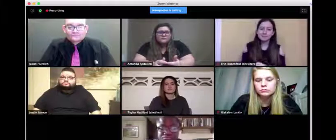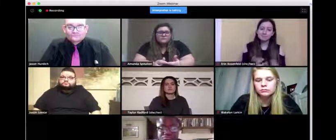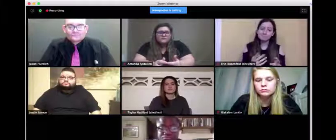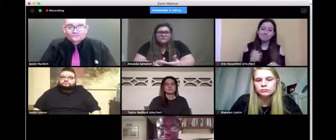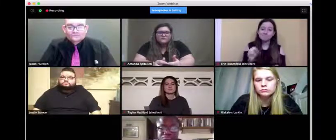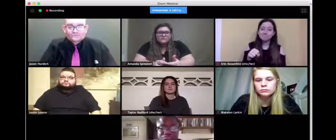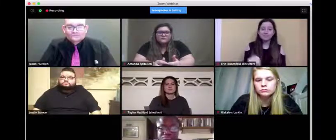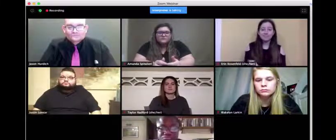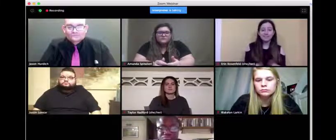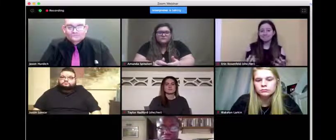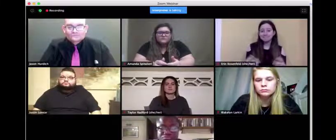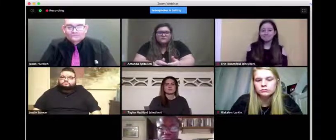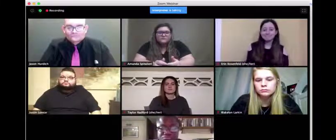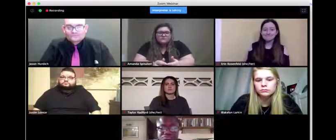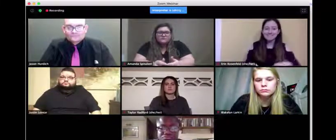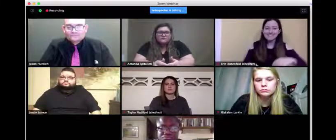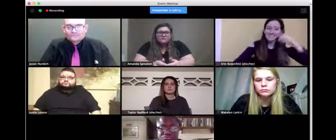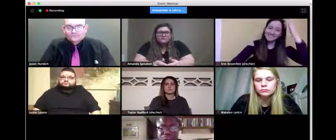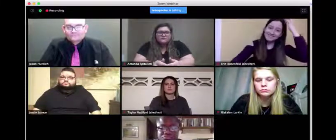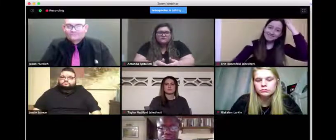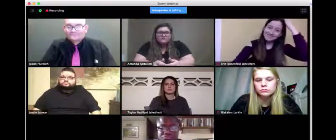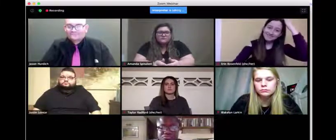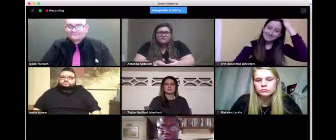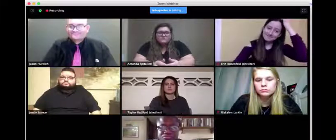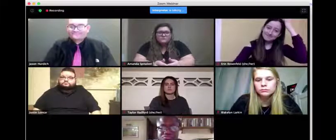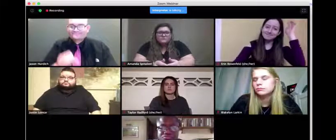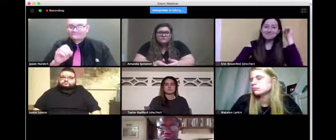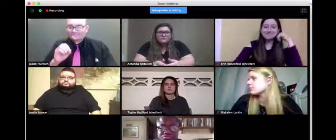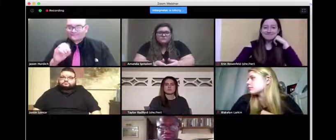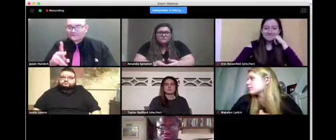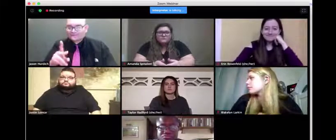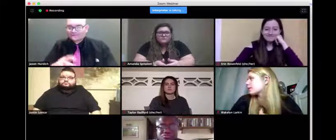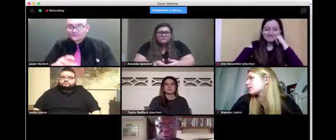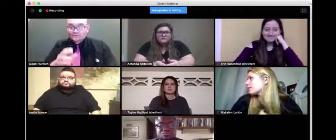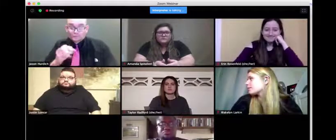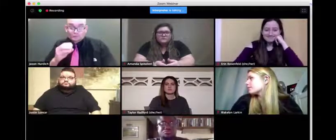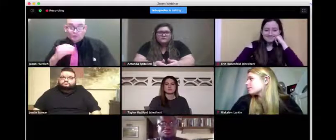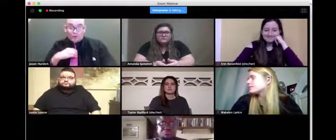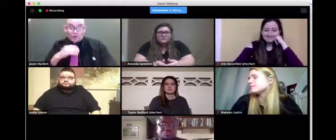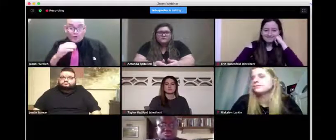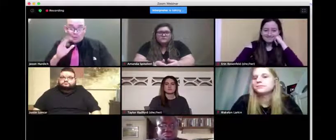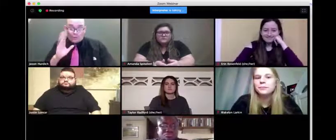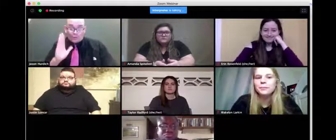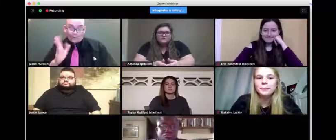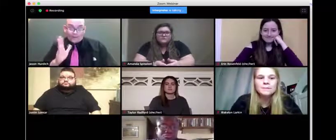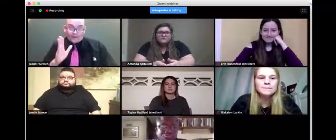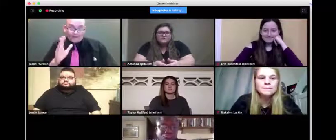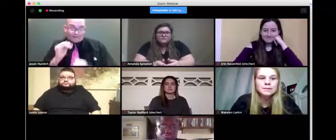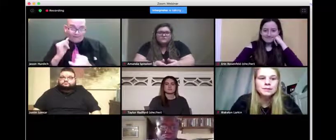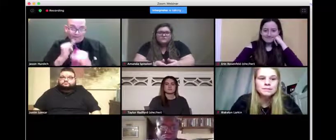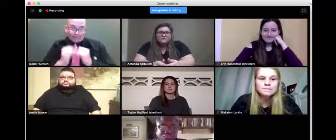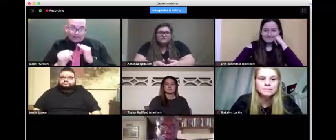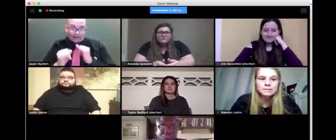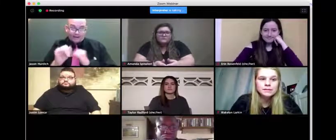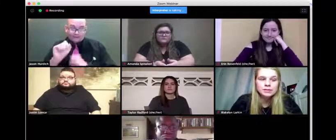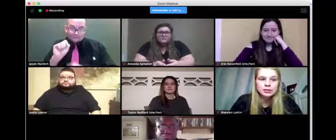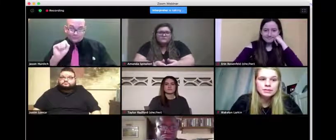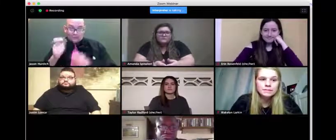Okay, so the last panelist question I will ask, and then we will